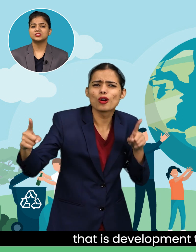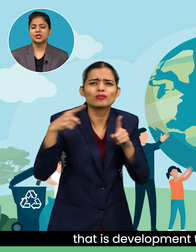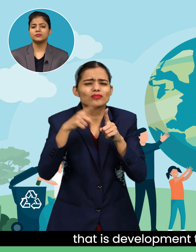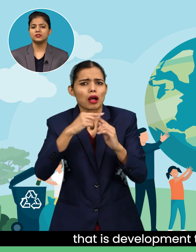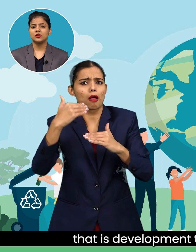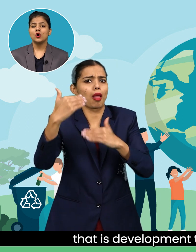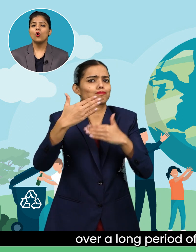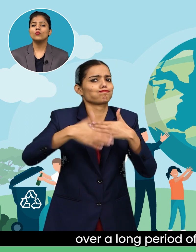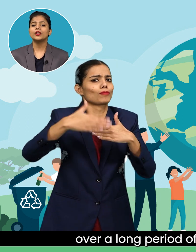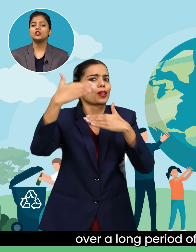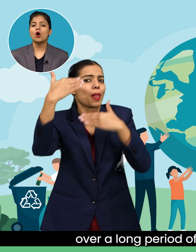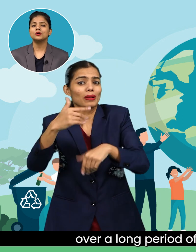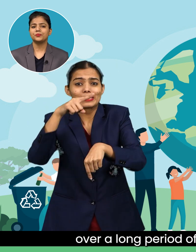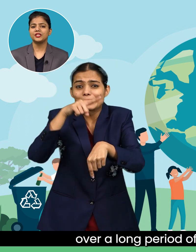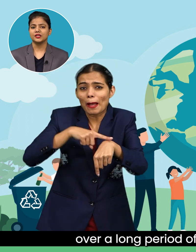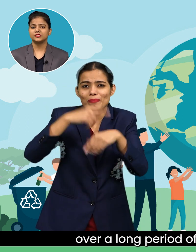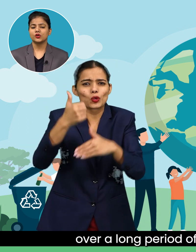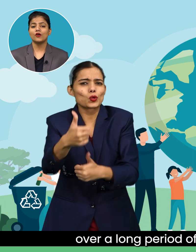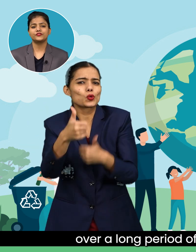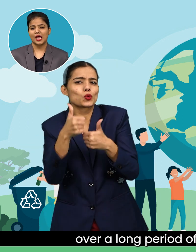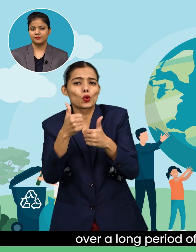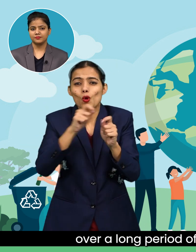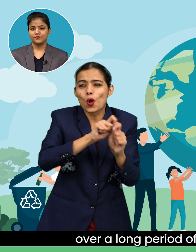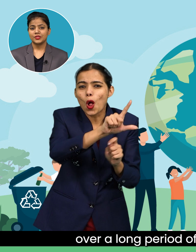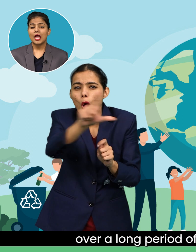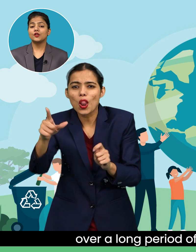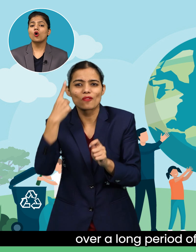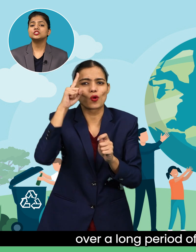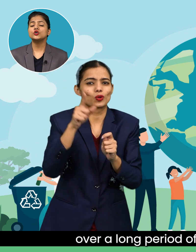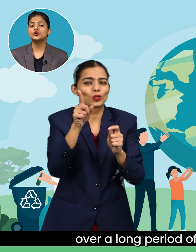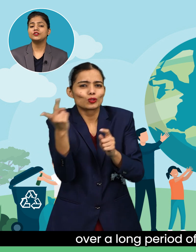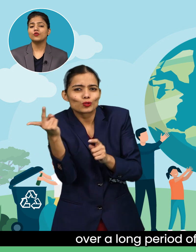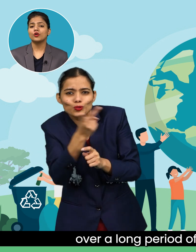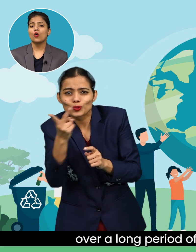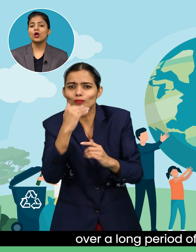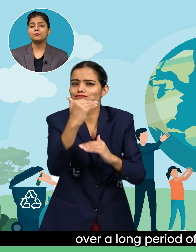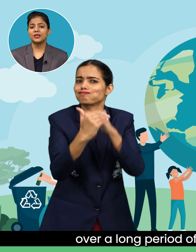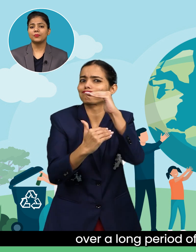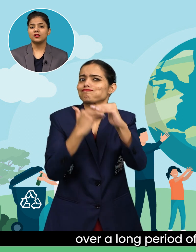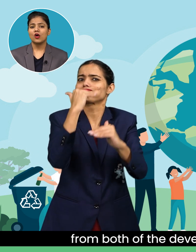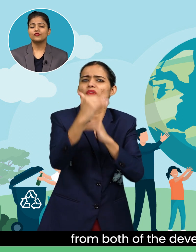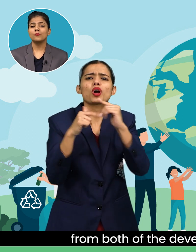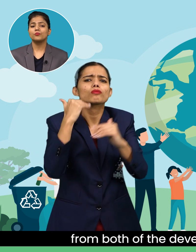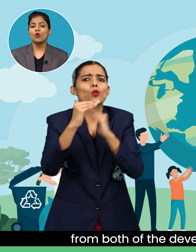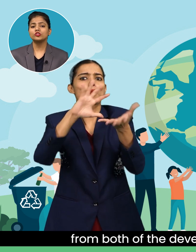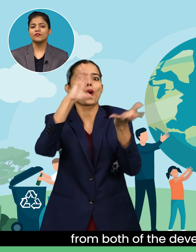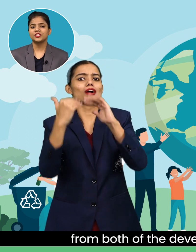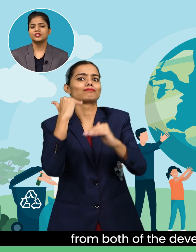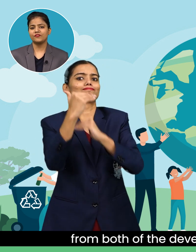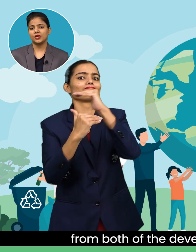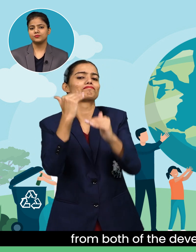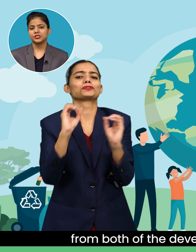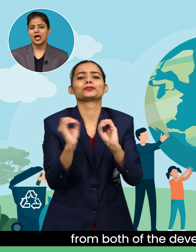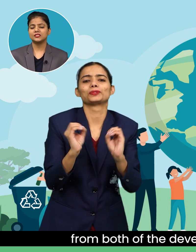environmentally sustainable over a long period of time, and also good for all people from both of